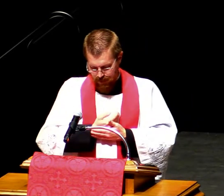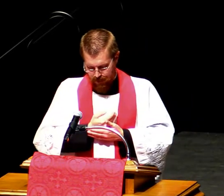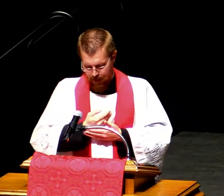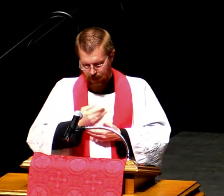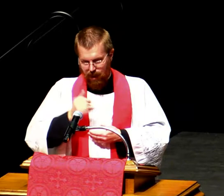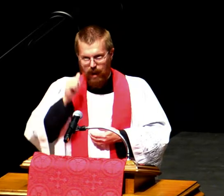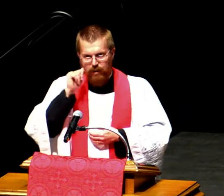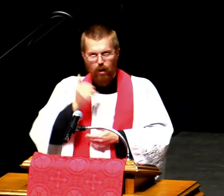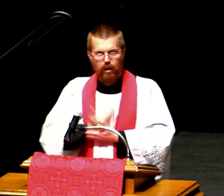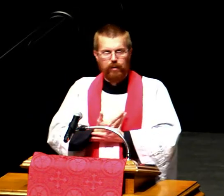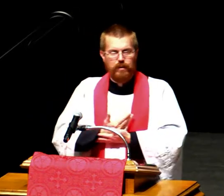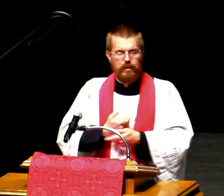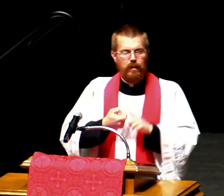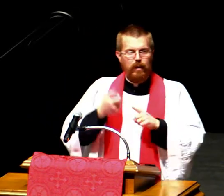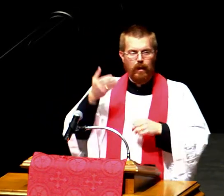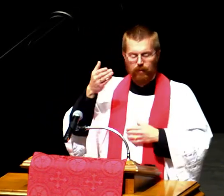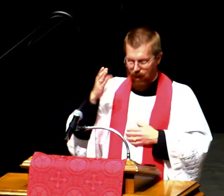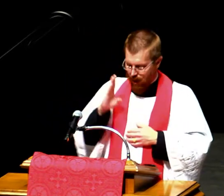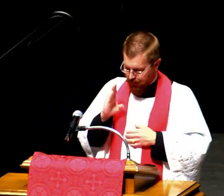and daughters of God.